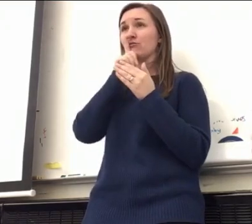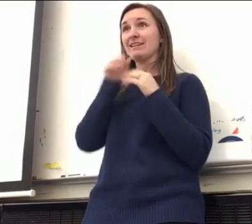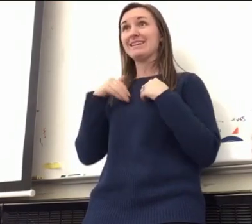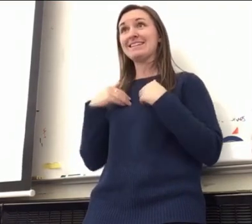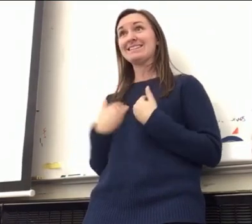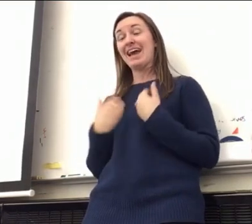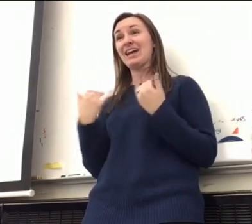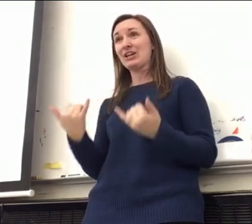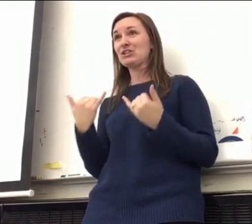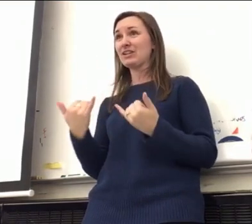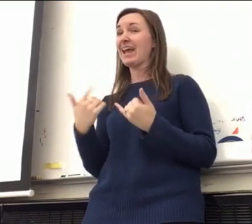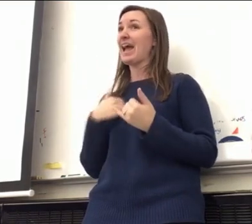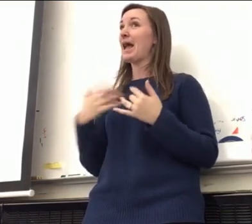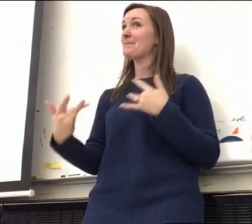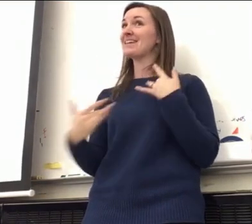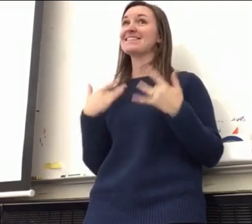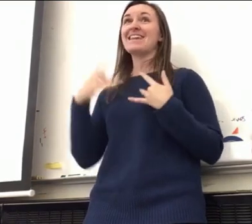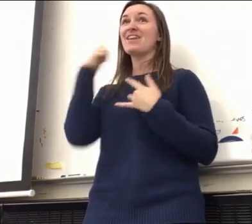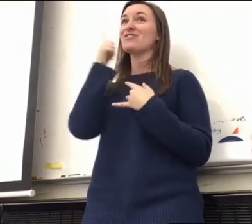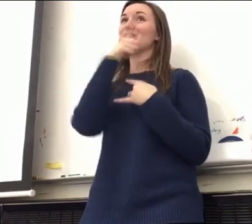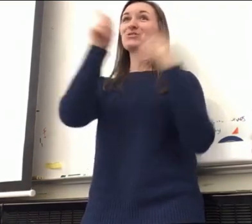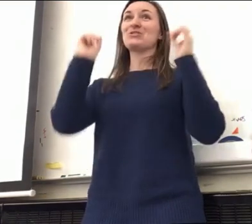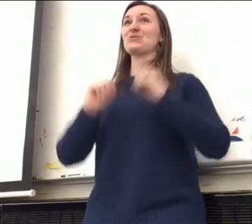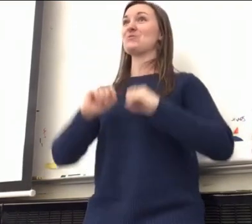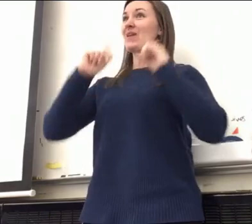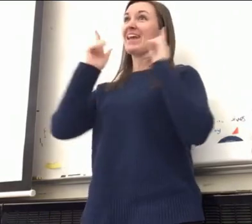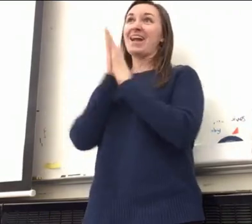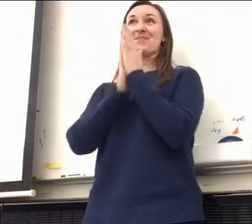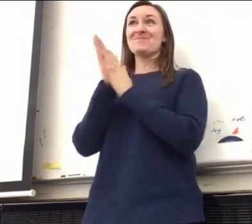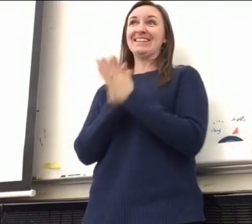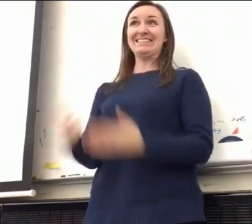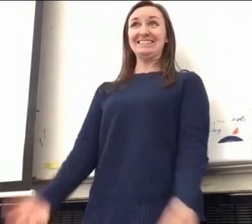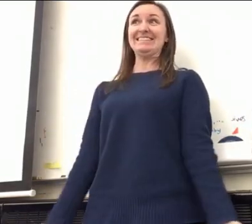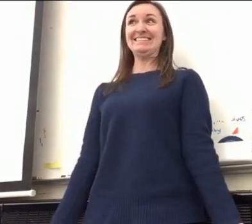ton, and I'm excited for you to wake up, okay?